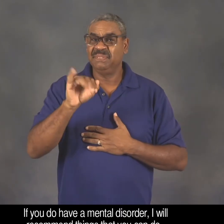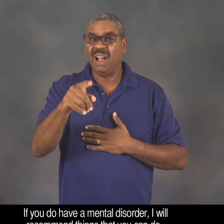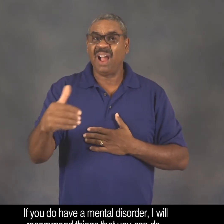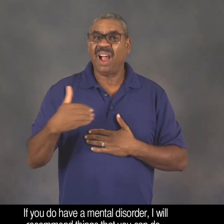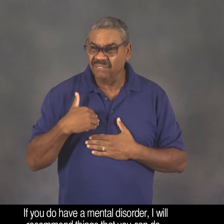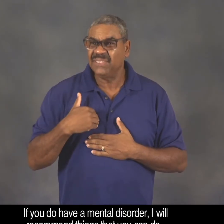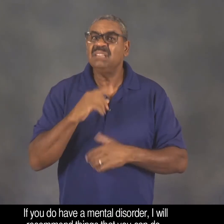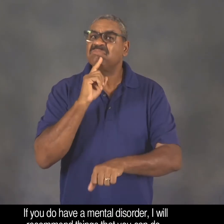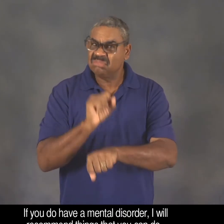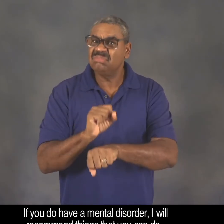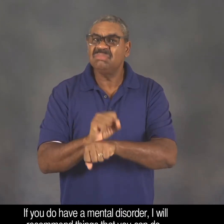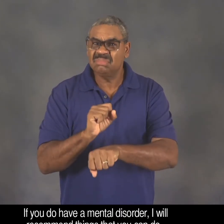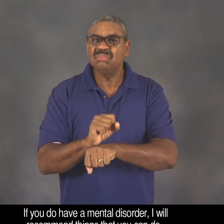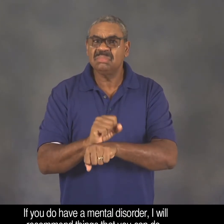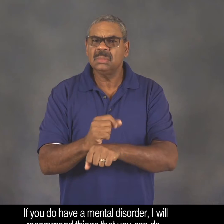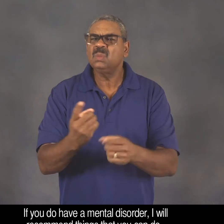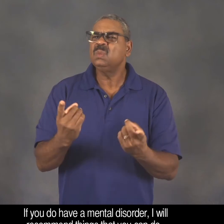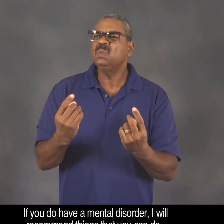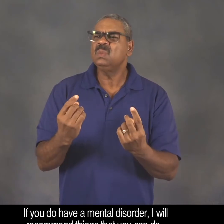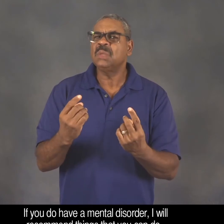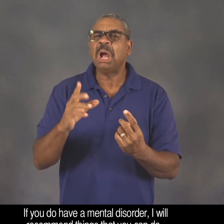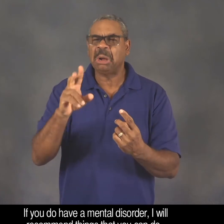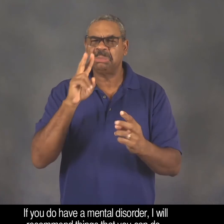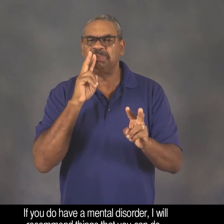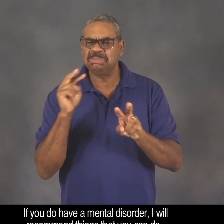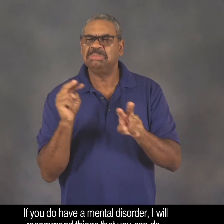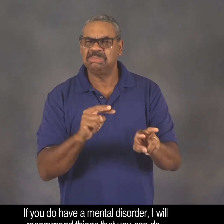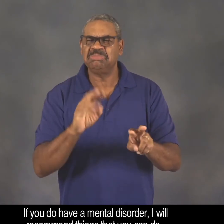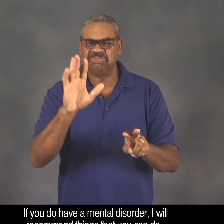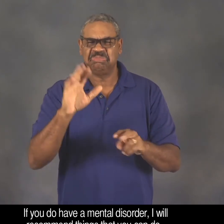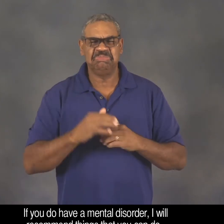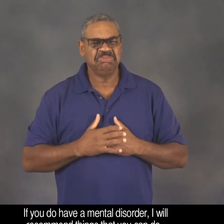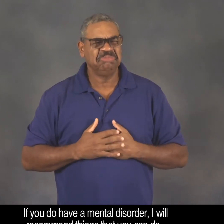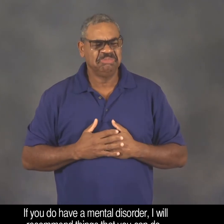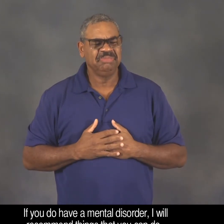If you do have a mental disorder, I will recommend things that you can do.